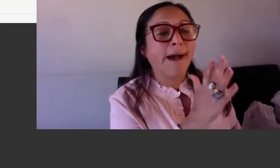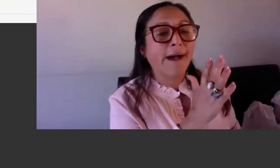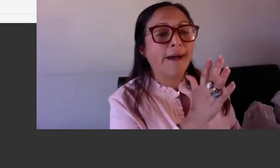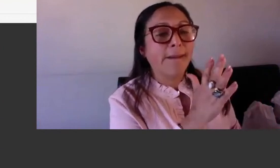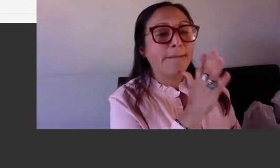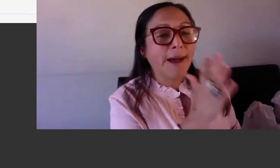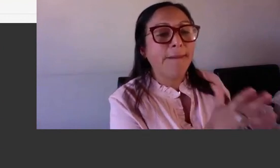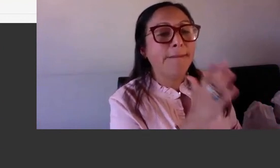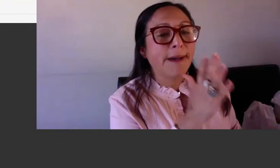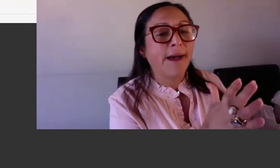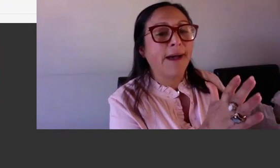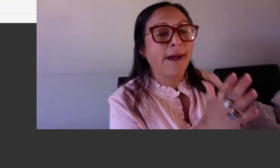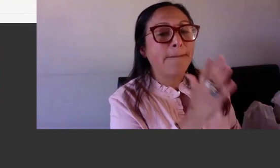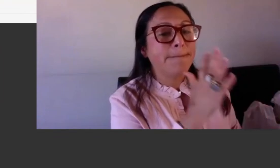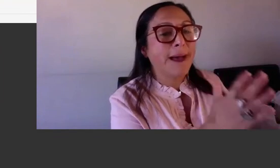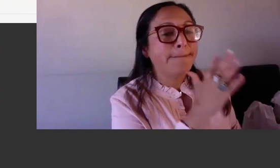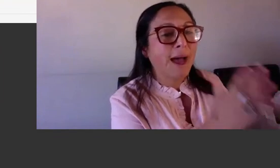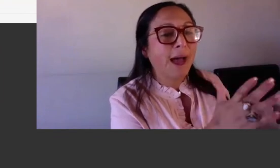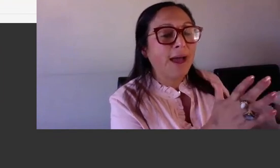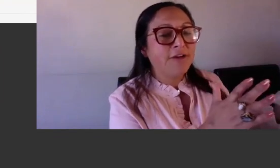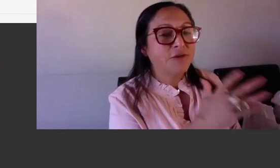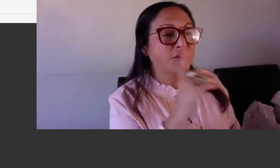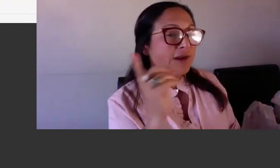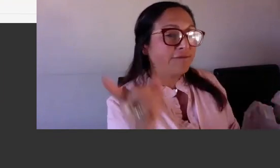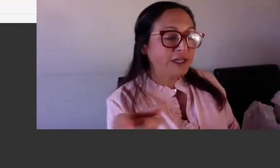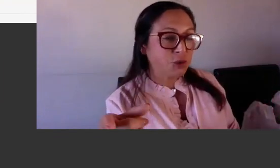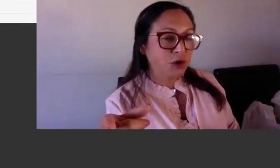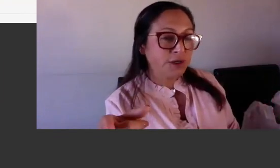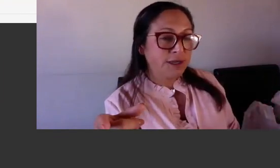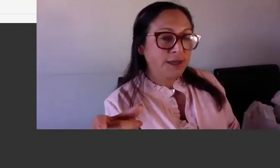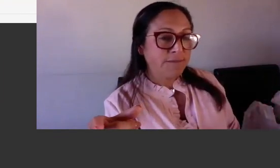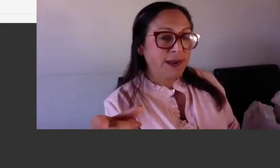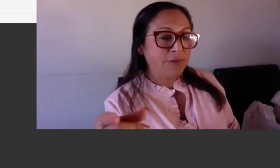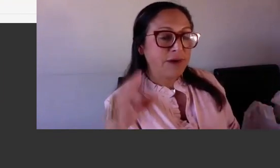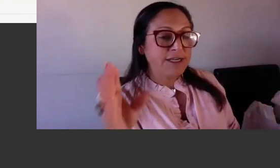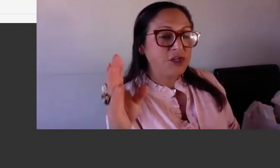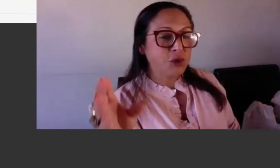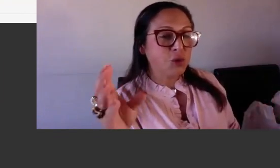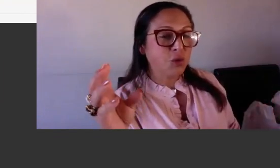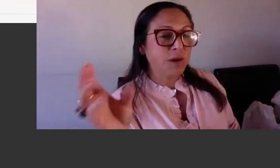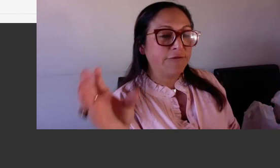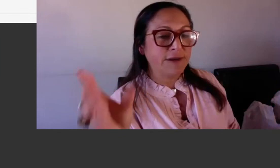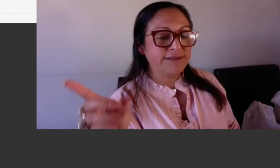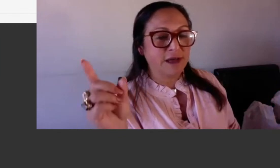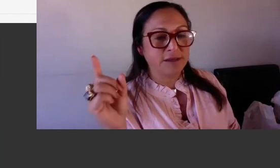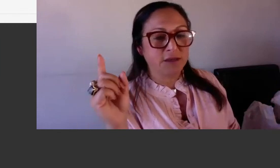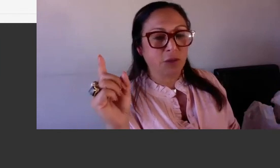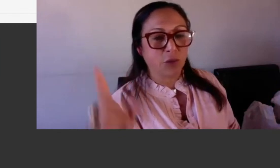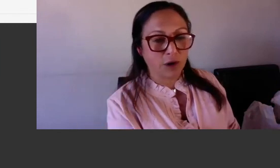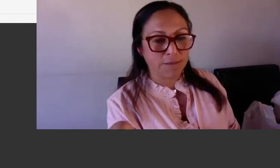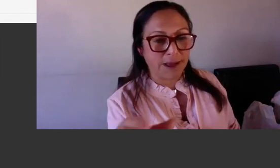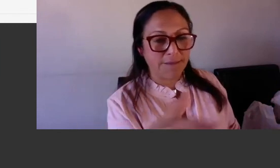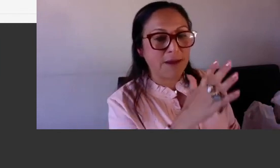mama, mama, mama. So it's a great visual, but I really do want to focus on